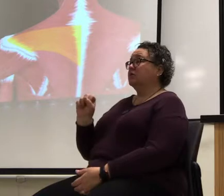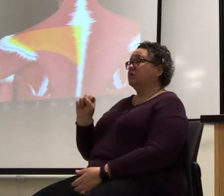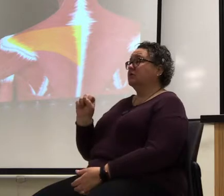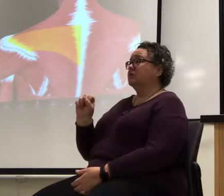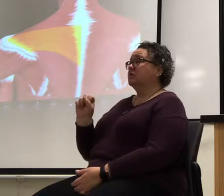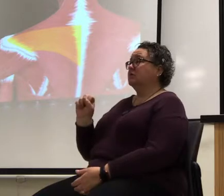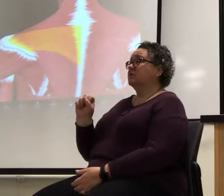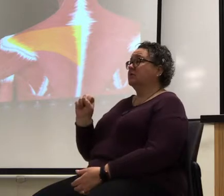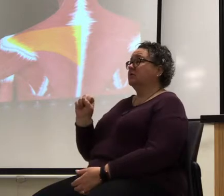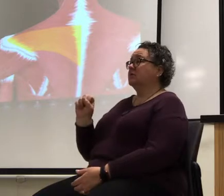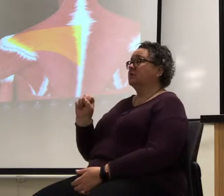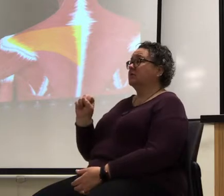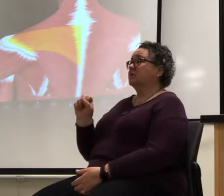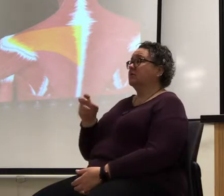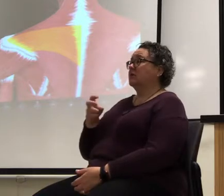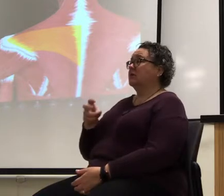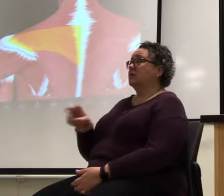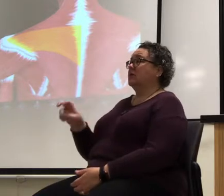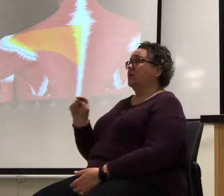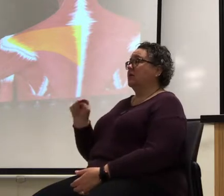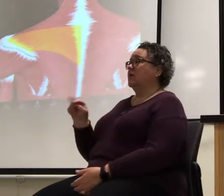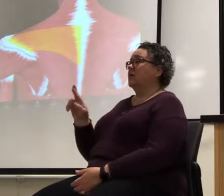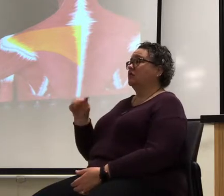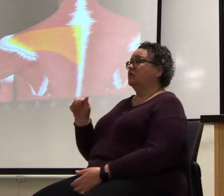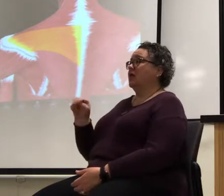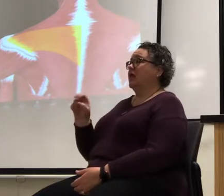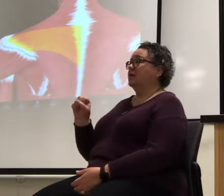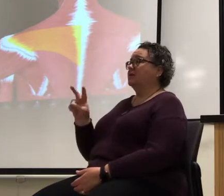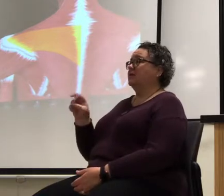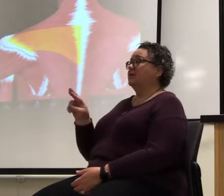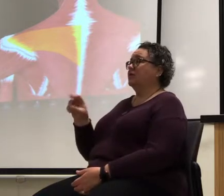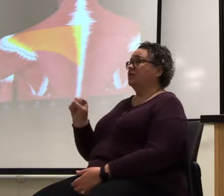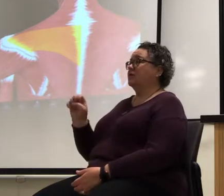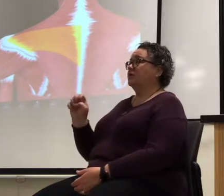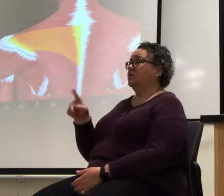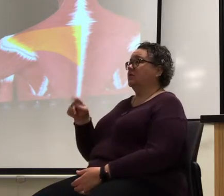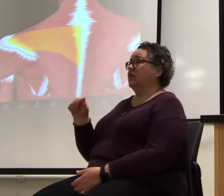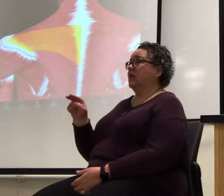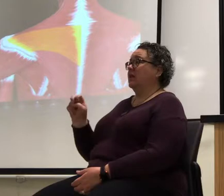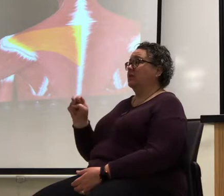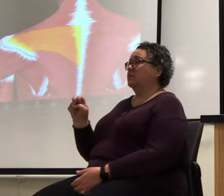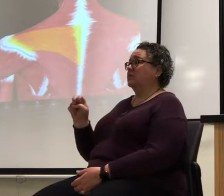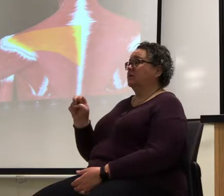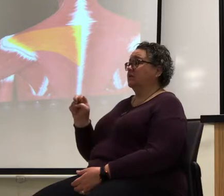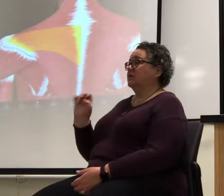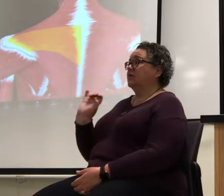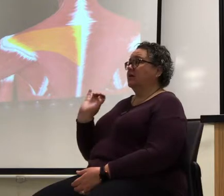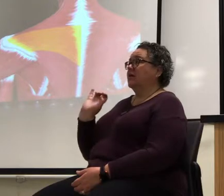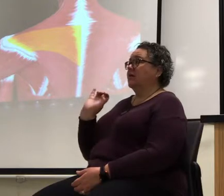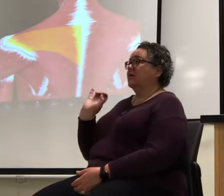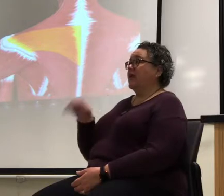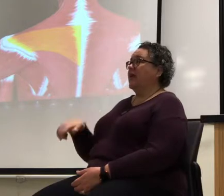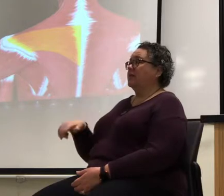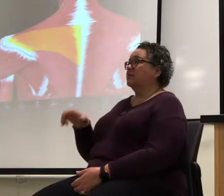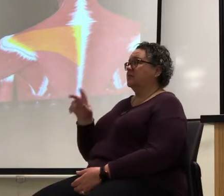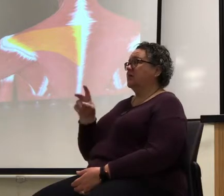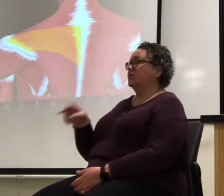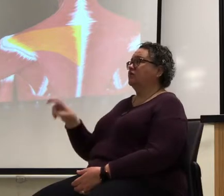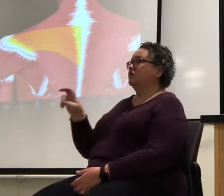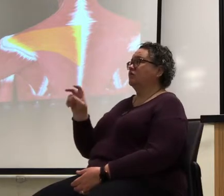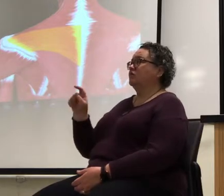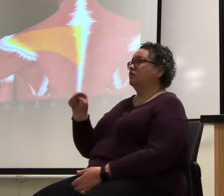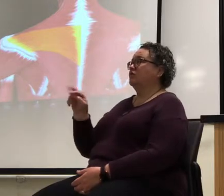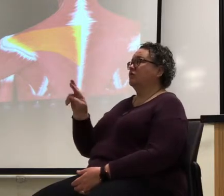transversely in the transverse plane, right? Horizontal is the transverse plane. That is the transverse